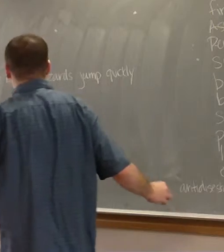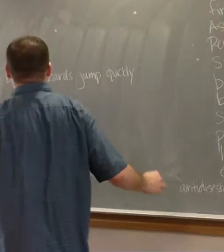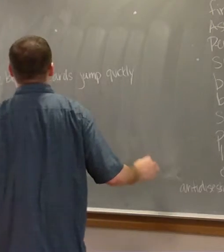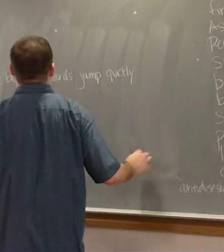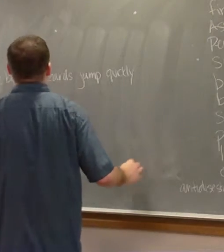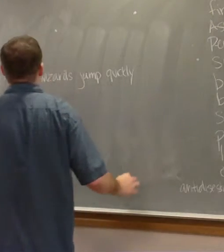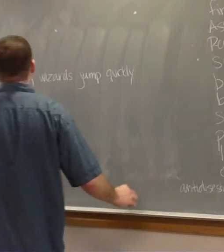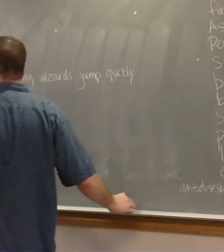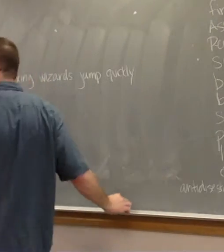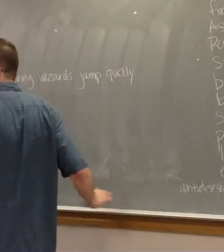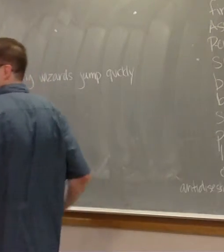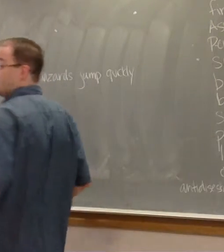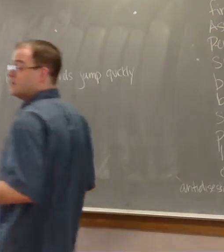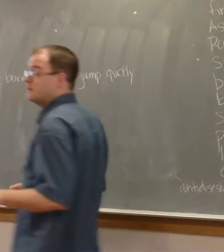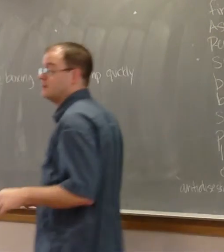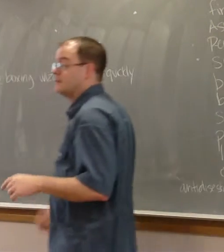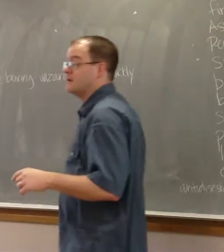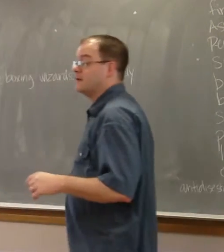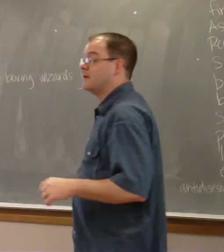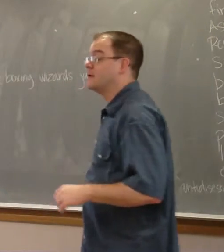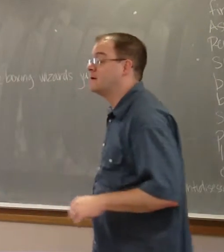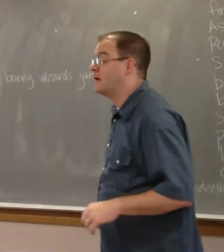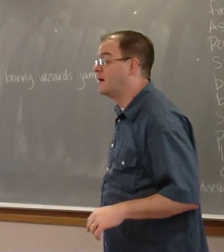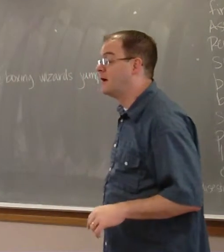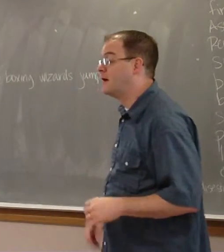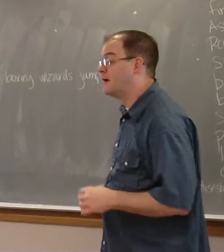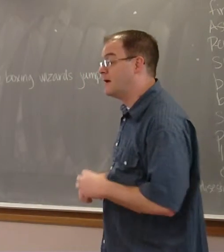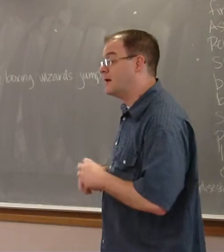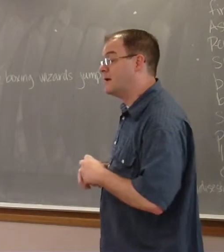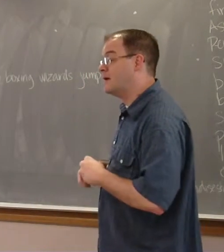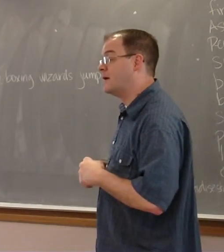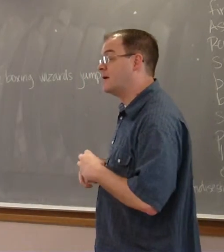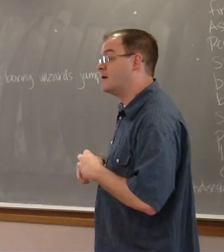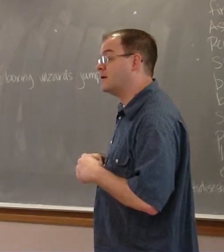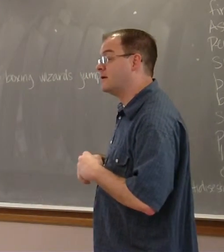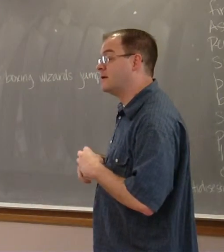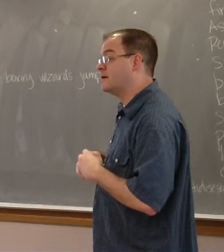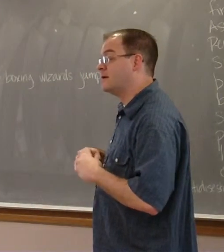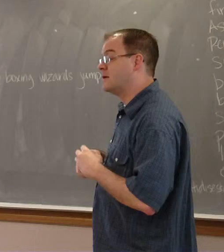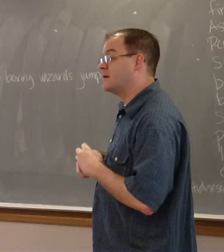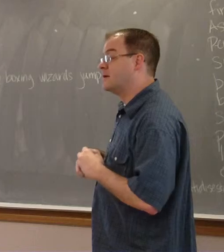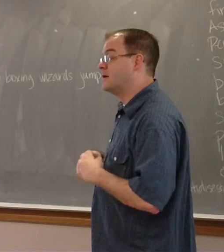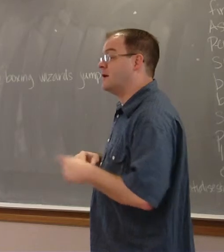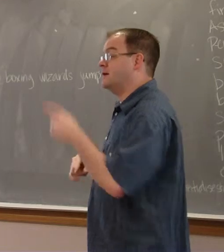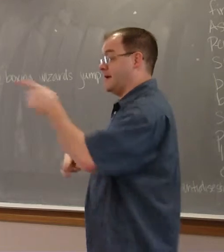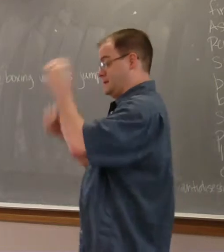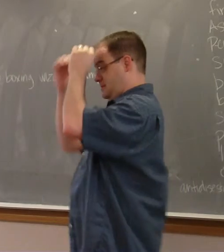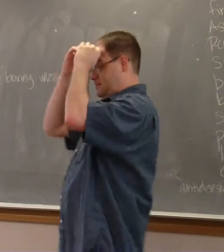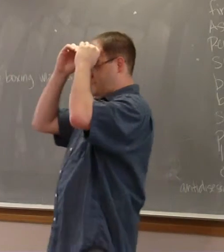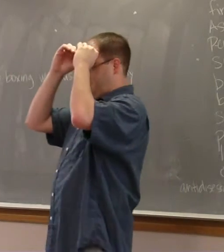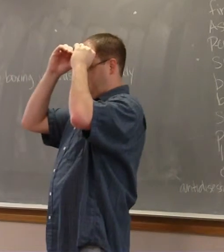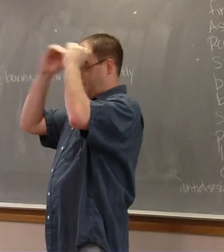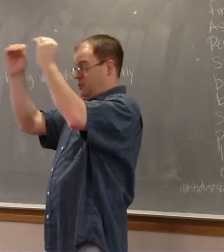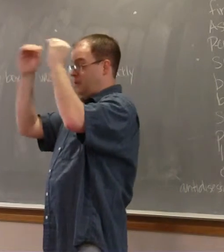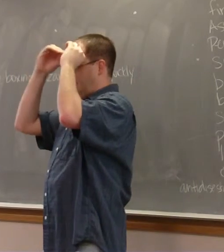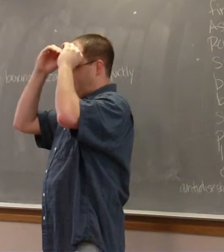reviewed those ones before. Yeah. Where am I at? Yes. But pull it out of your